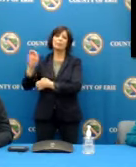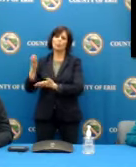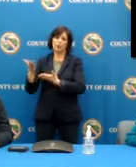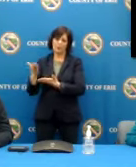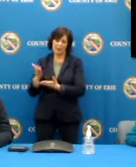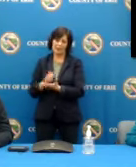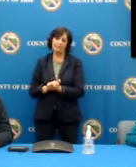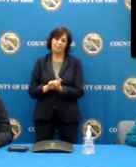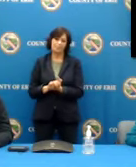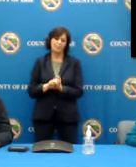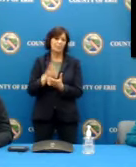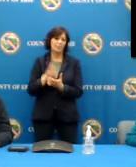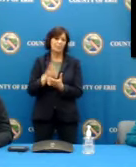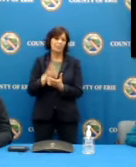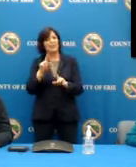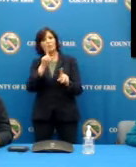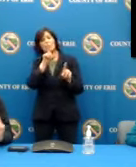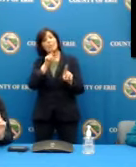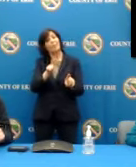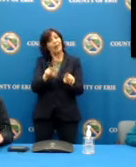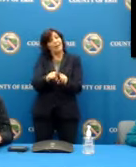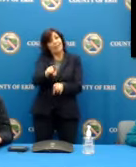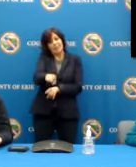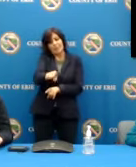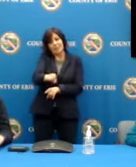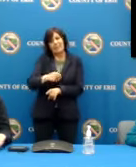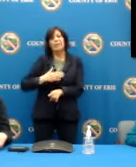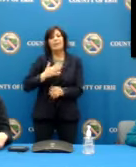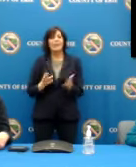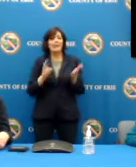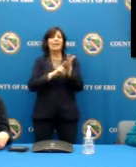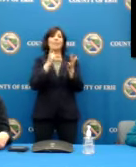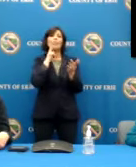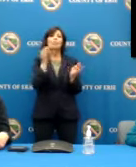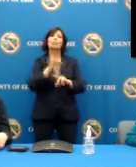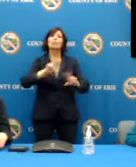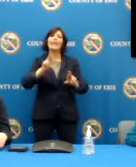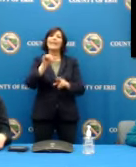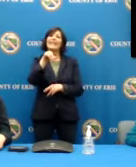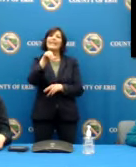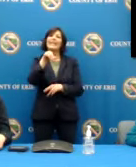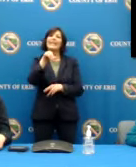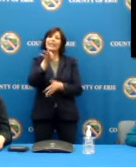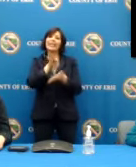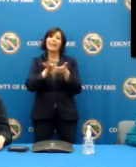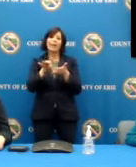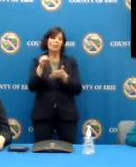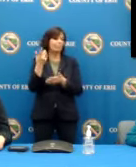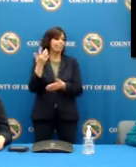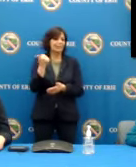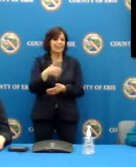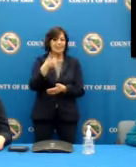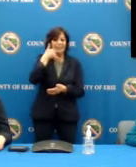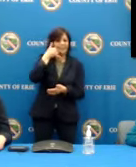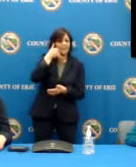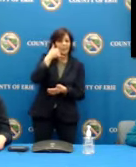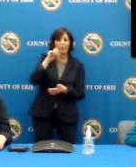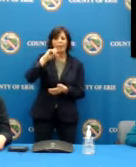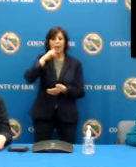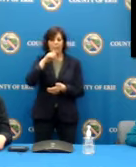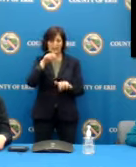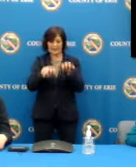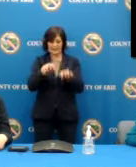Works, ready to respond as necessary. Please sign up for our Ready Erie account. You can go to any device, Apple or Android, type in